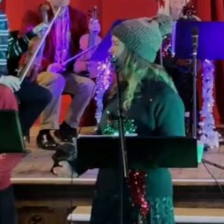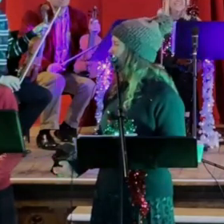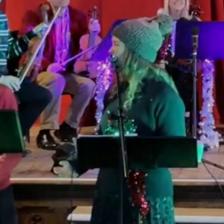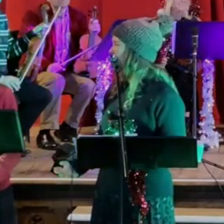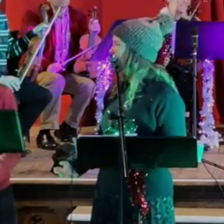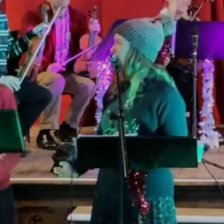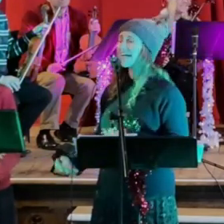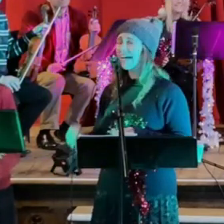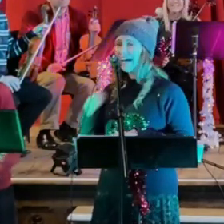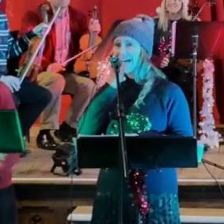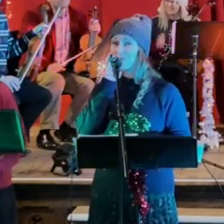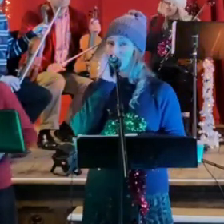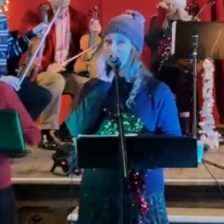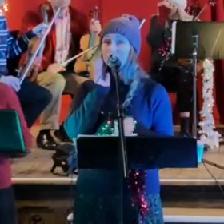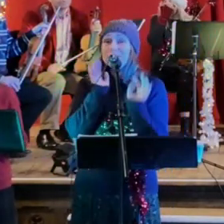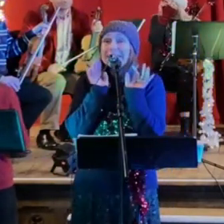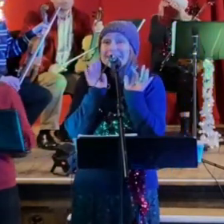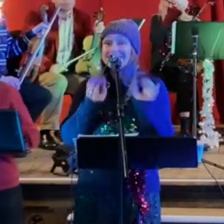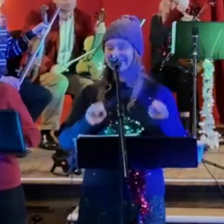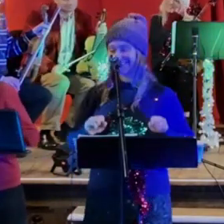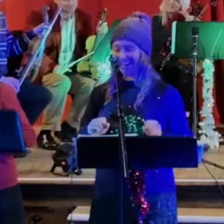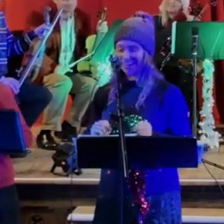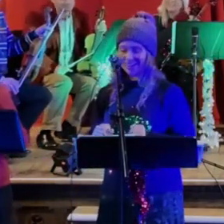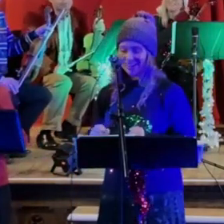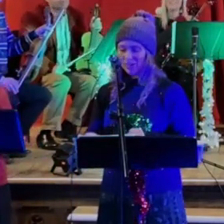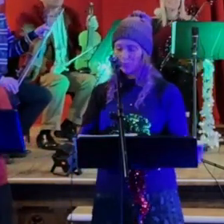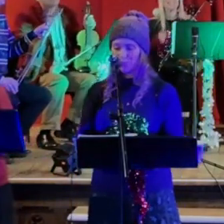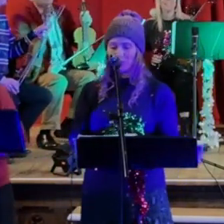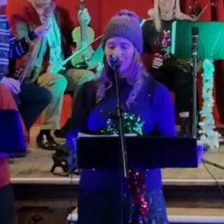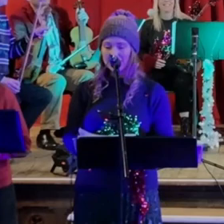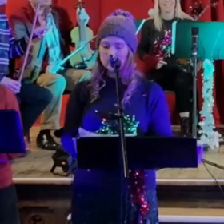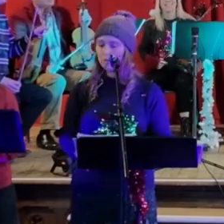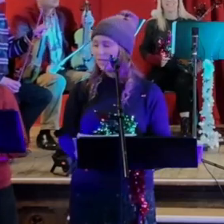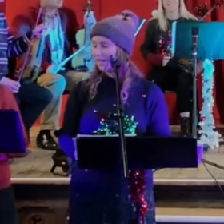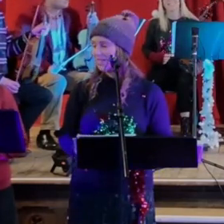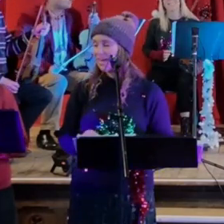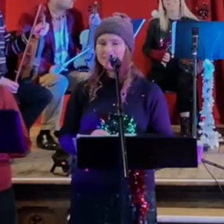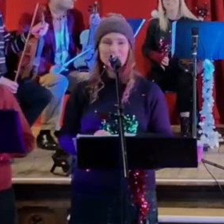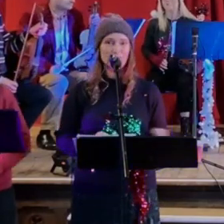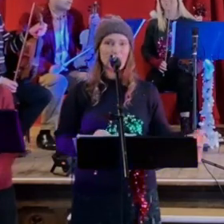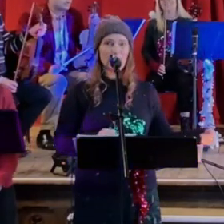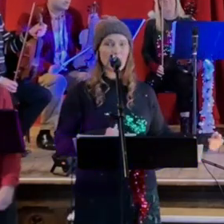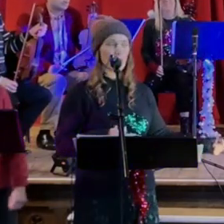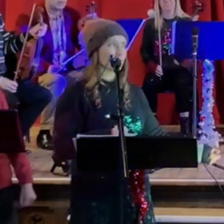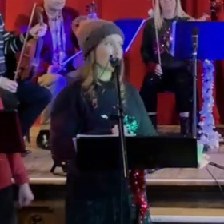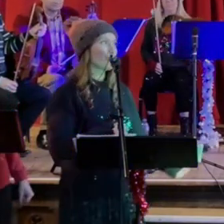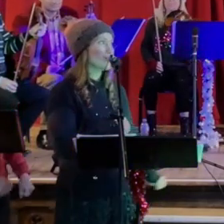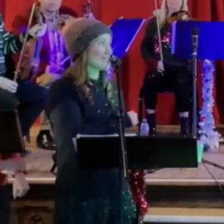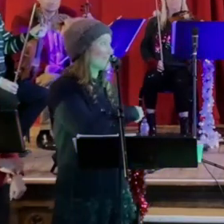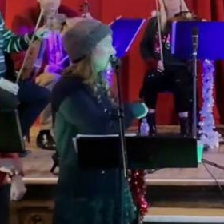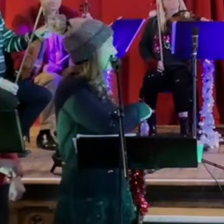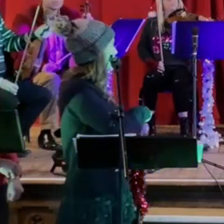please on the end. Yeah. Please. Yeah. Brilliant, brilliant. Let's go. Off we go, orchestra.